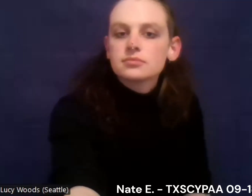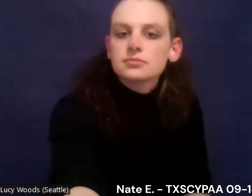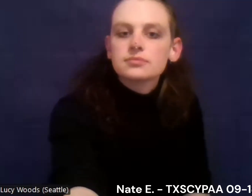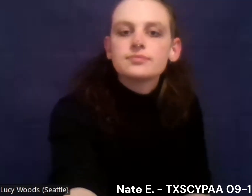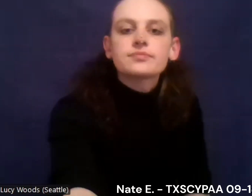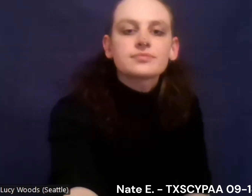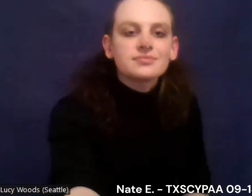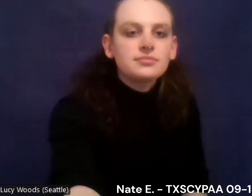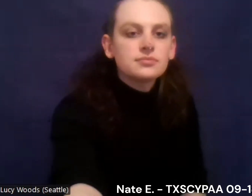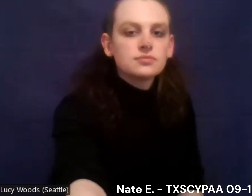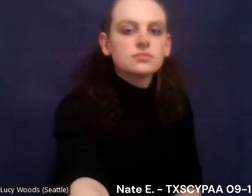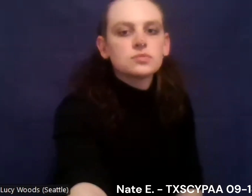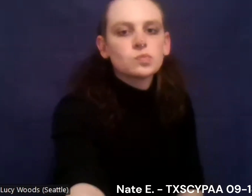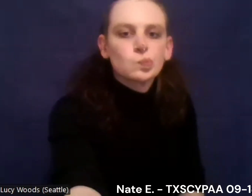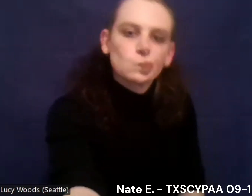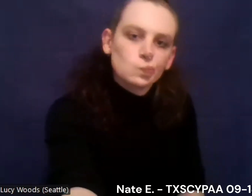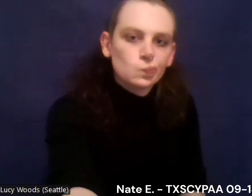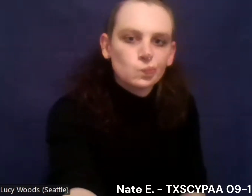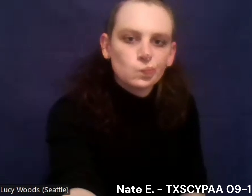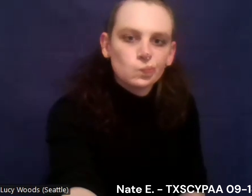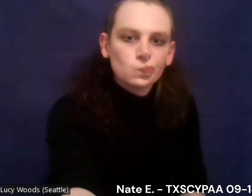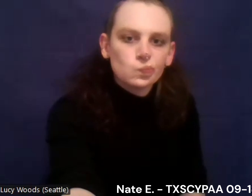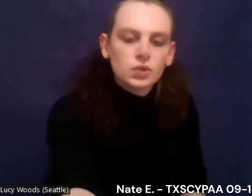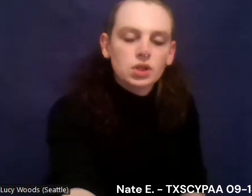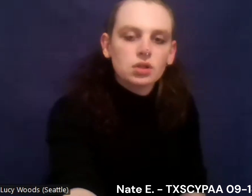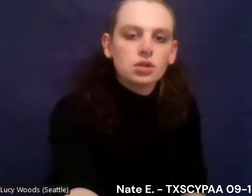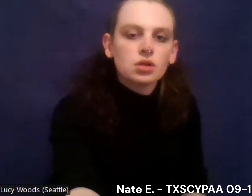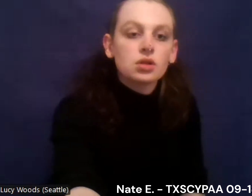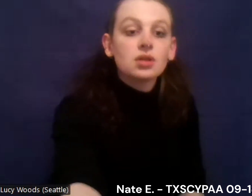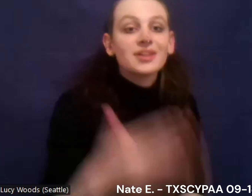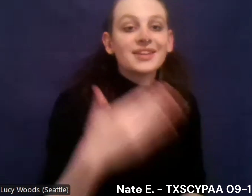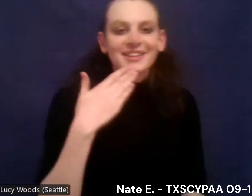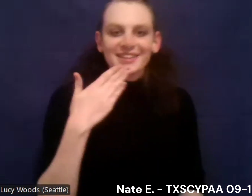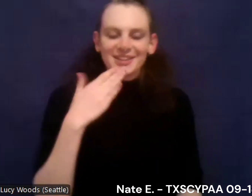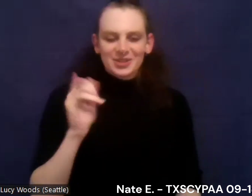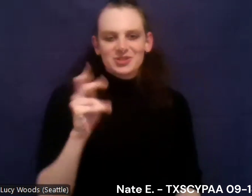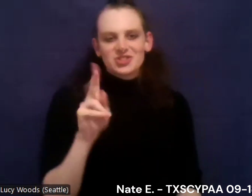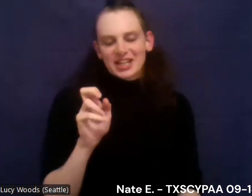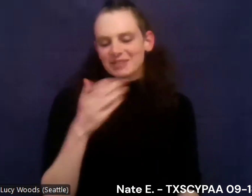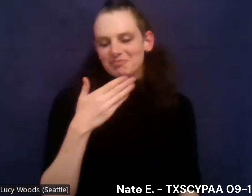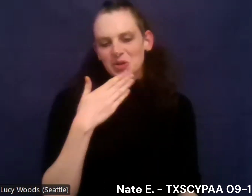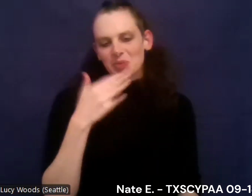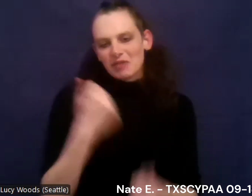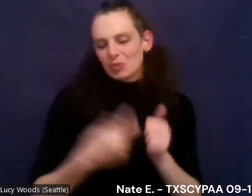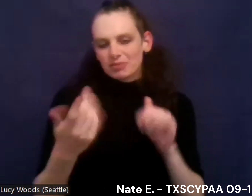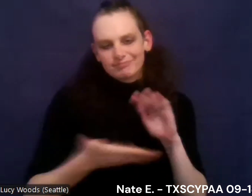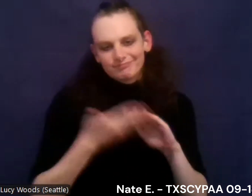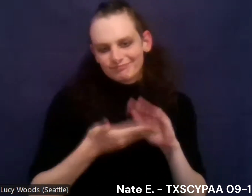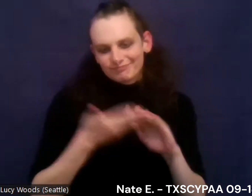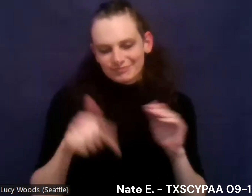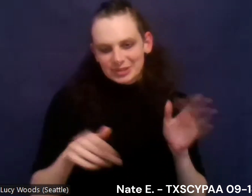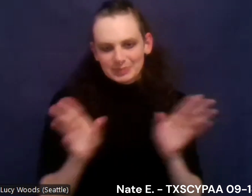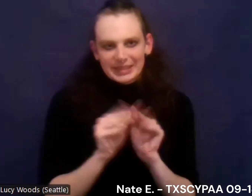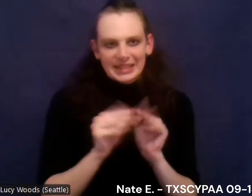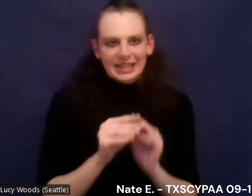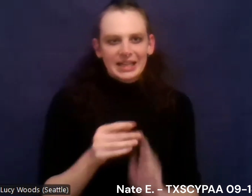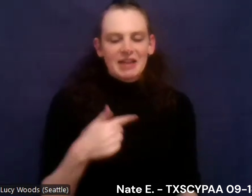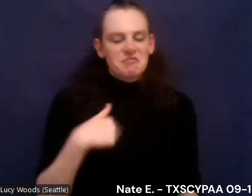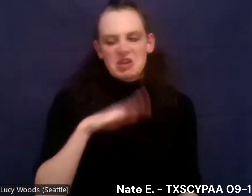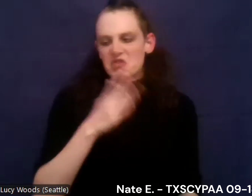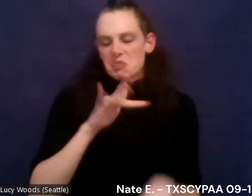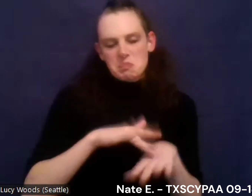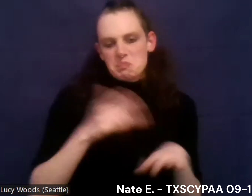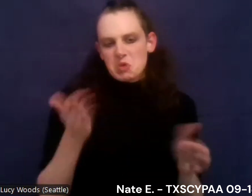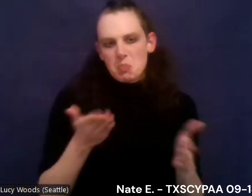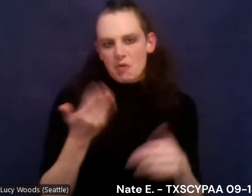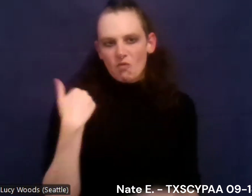Awesome. Thanks, Jake. And thank you all for facilitating the meeting. I think this is really cool. I've never been, and I've heard about this a while back, and it just kind of